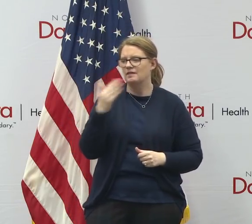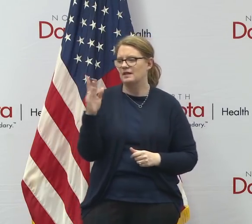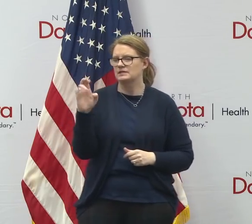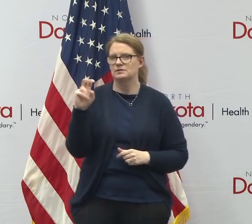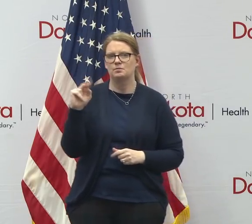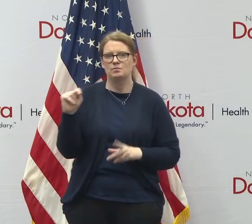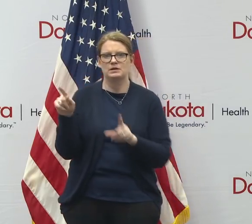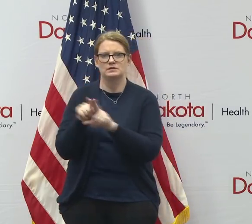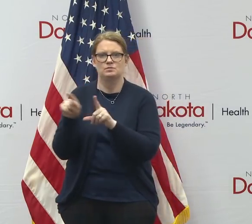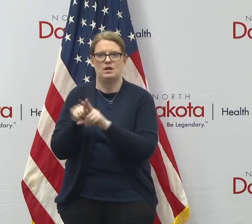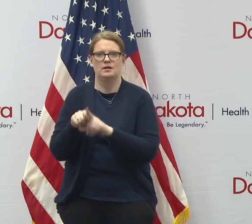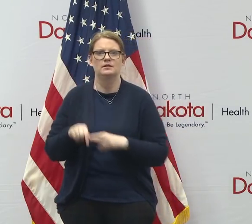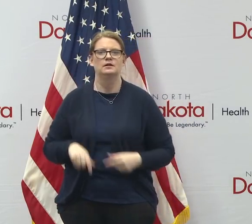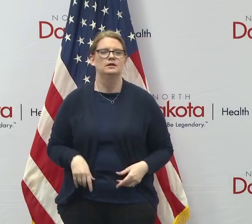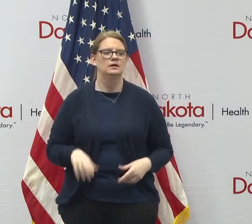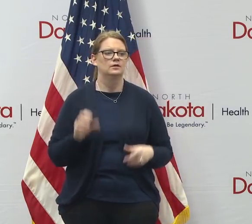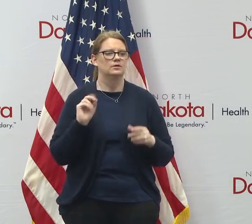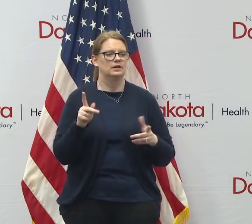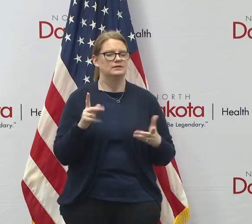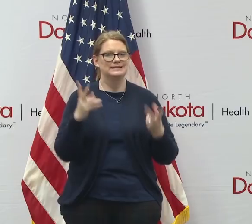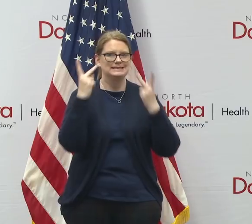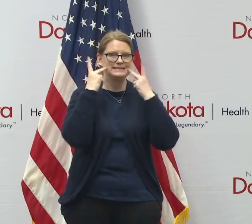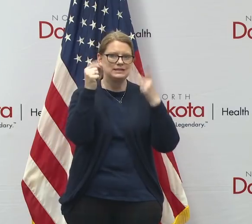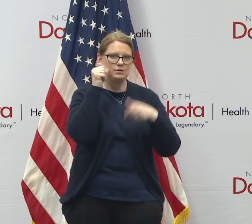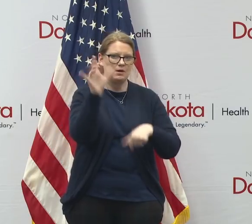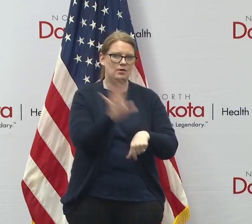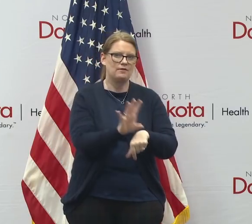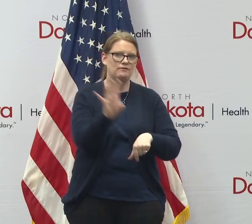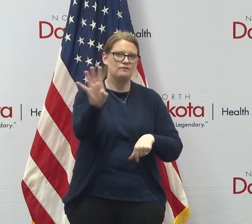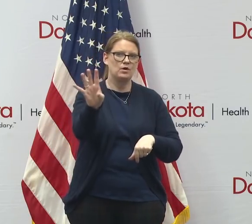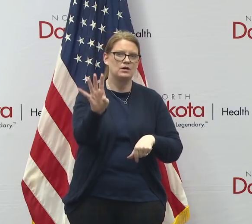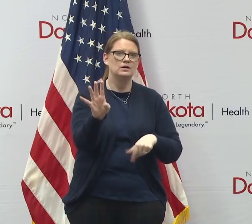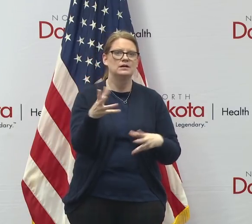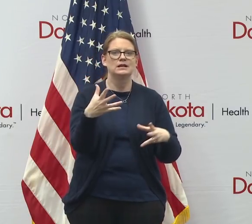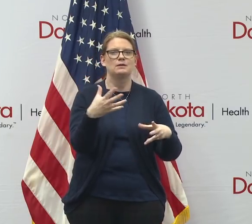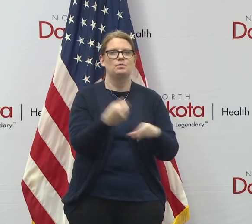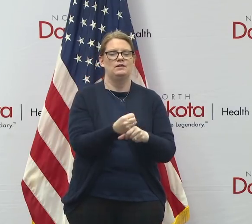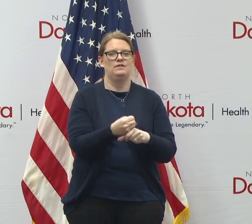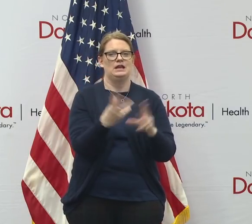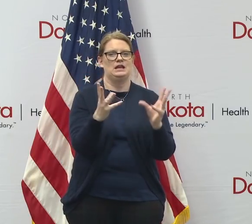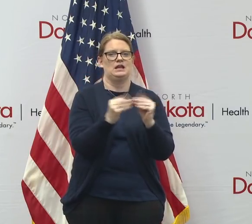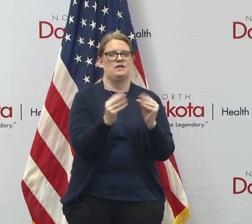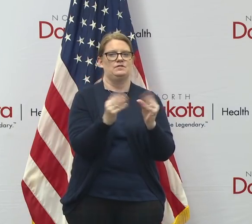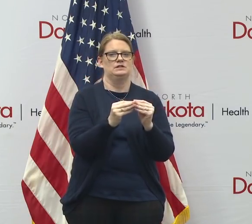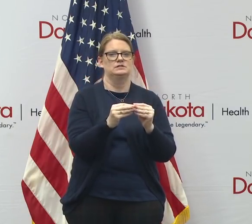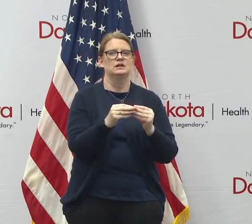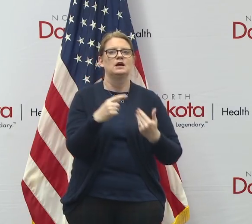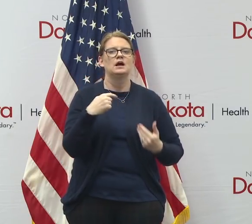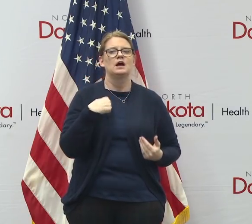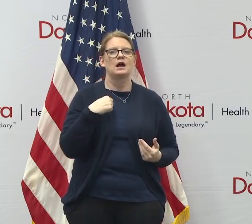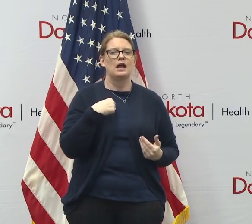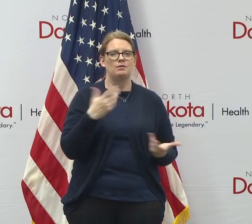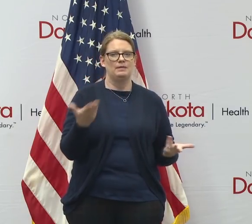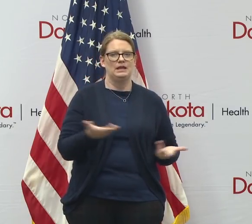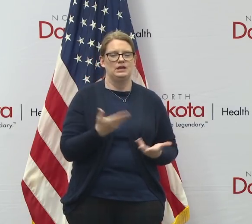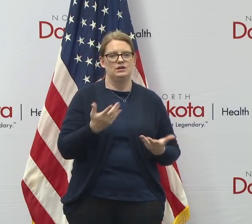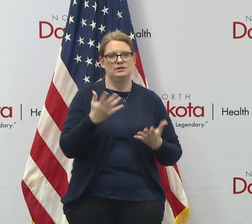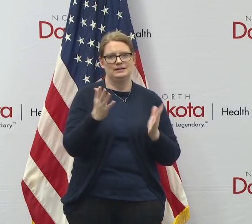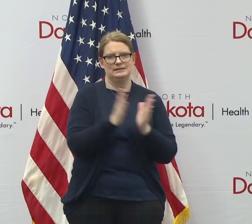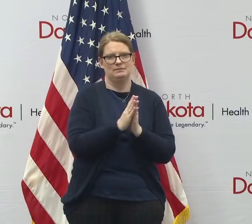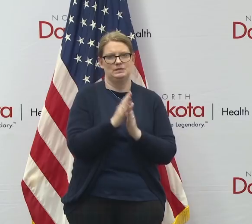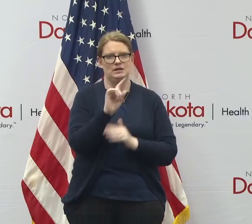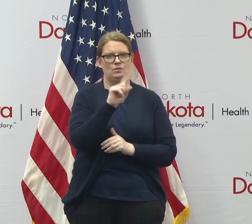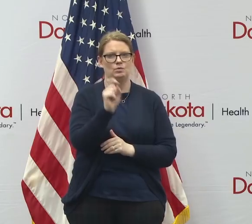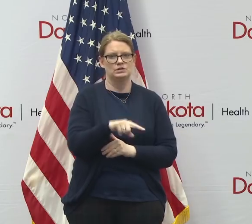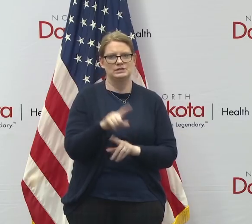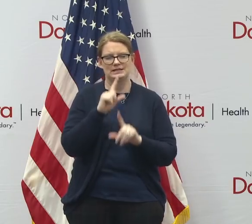also. With that, we'll see you guys tomorrow at 4. It'll be an abbreviated conference tomorrow, but I'll be here taking Q&A.